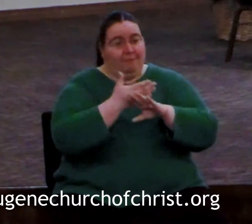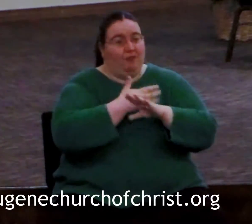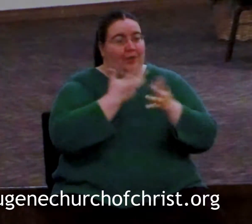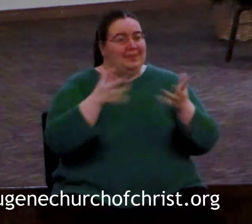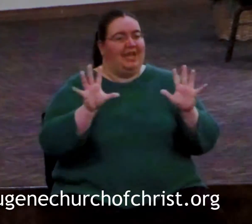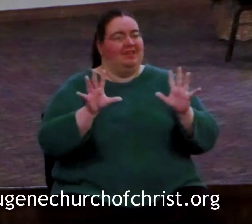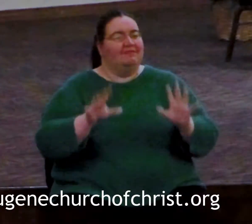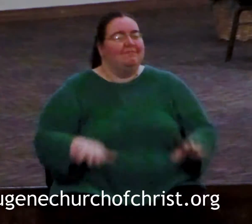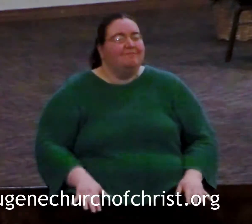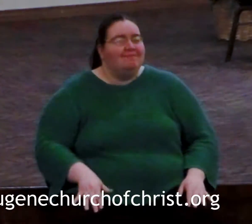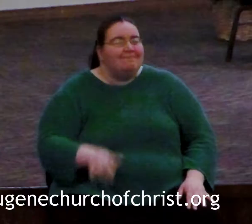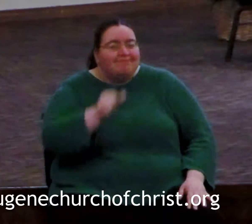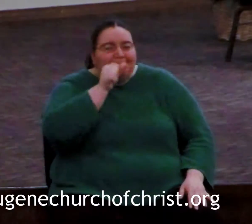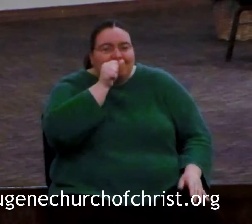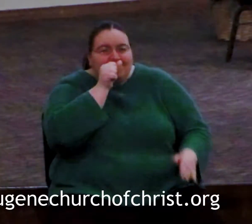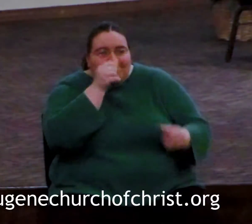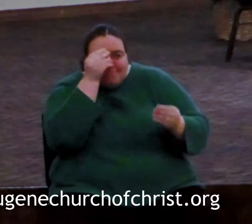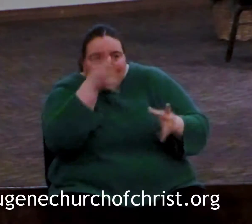little secret. I know.